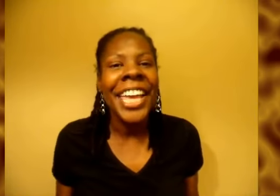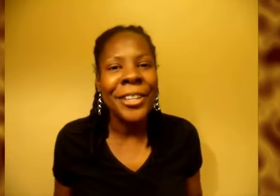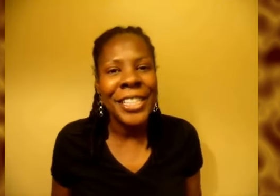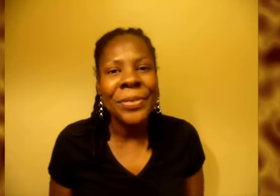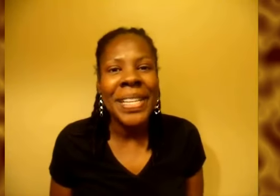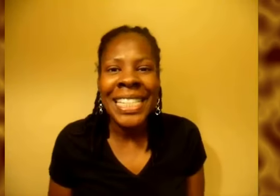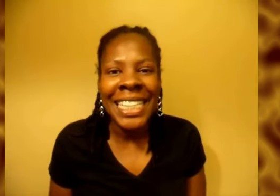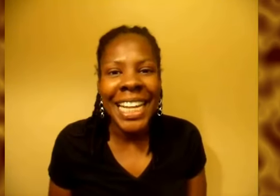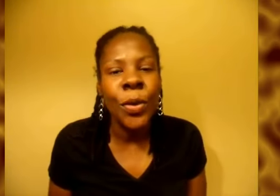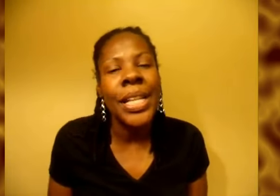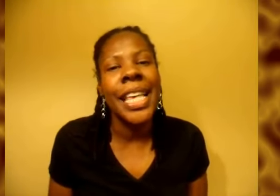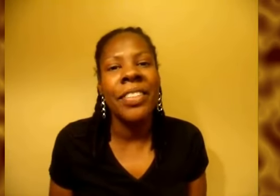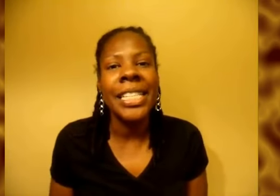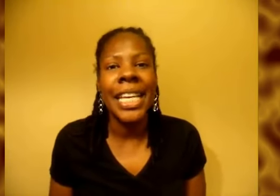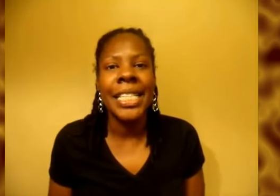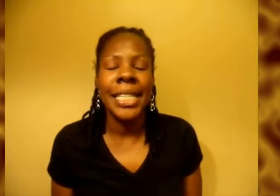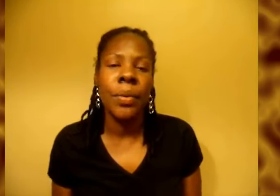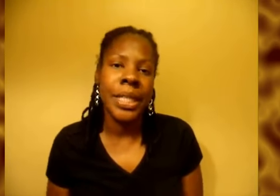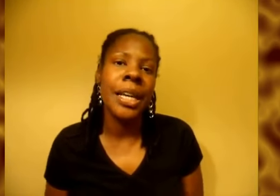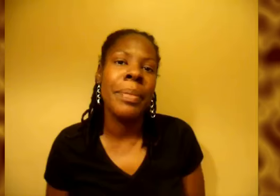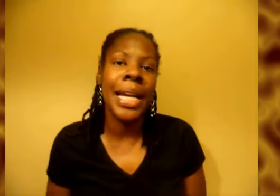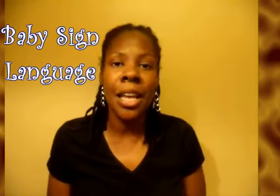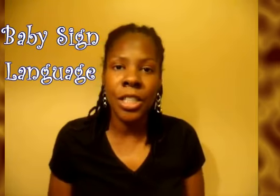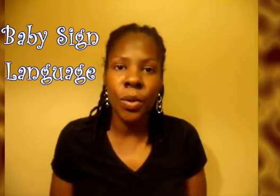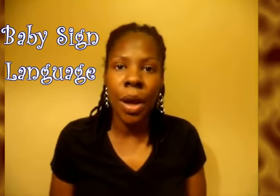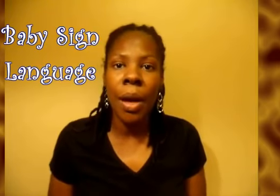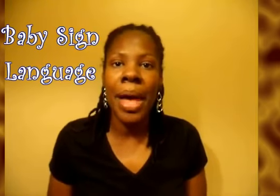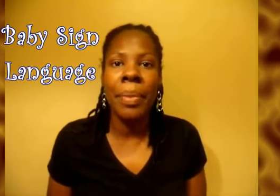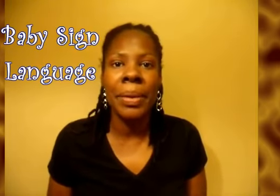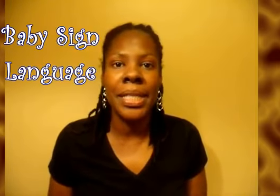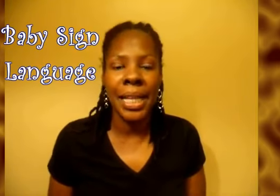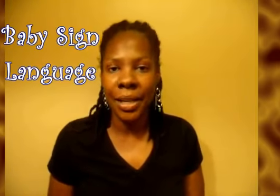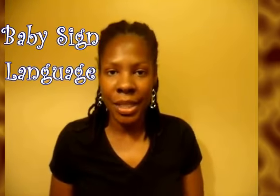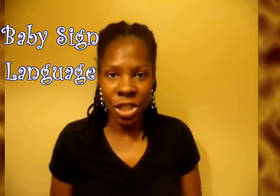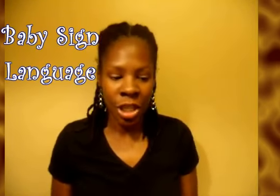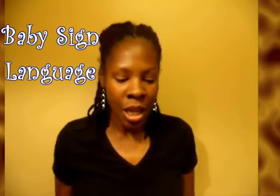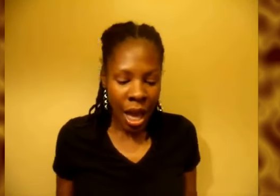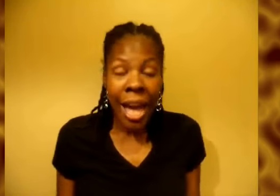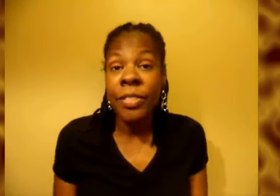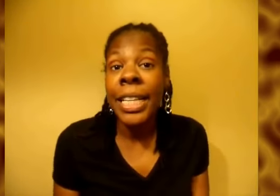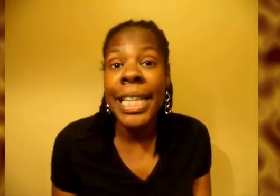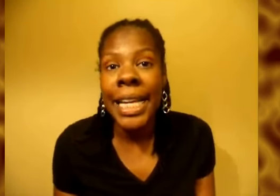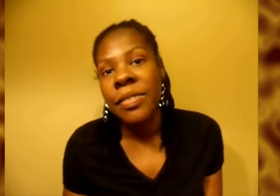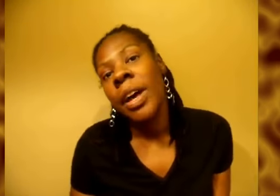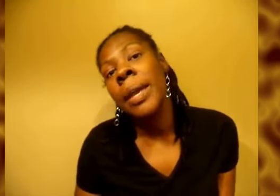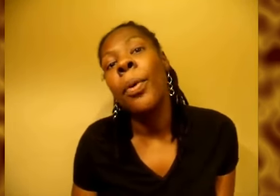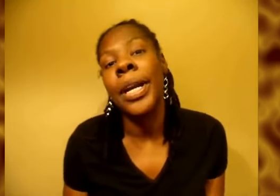Hey YouTube, this is Canadian Queen 76 and I want to come back and talk to you all about baby sign language. I really think it's